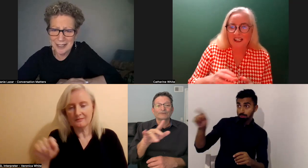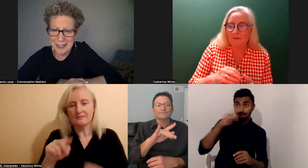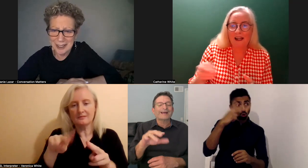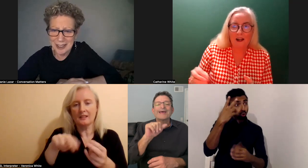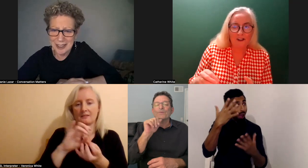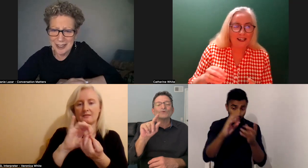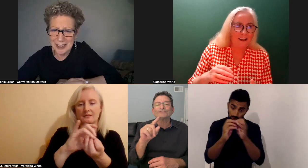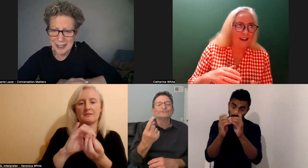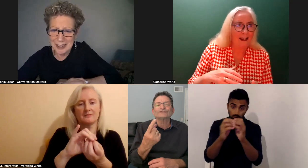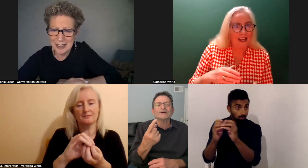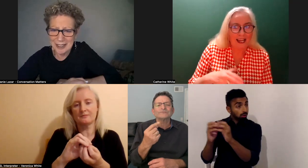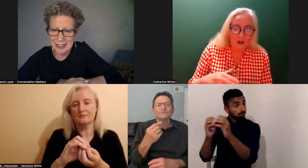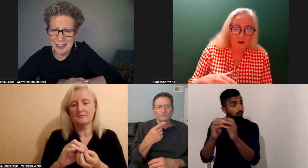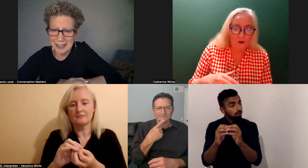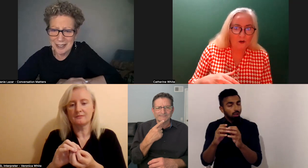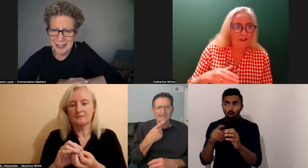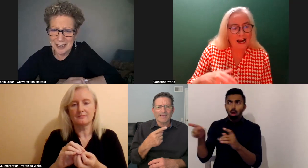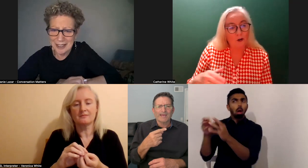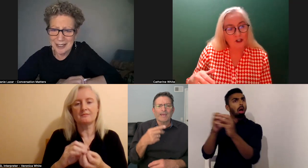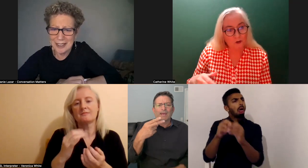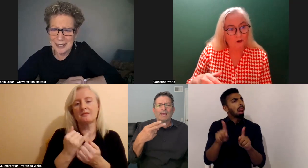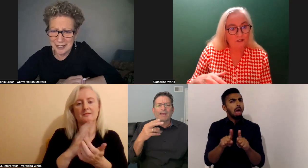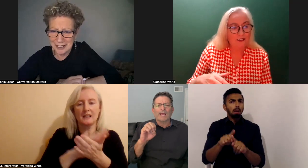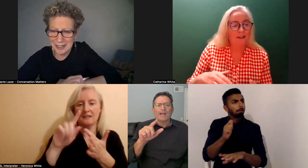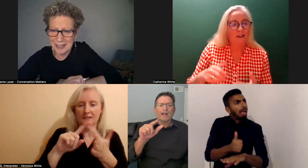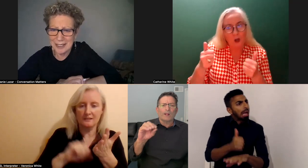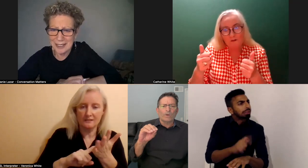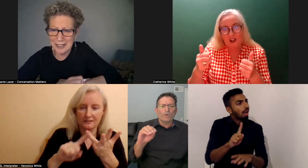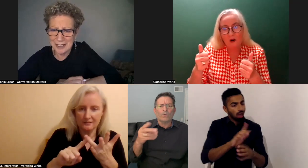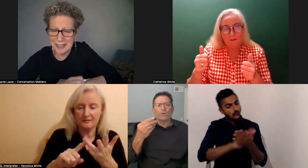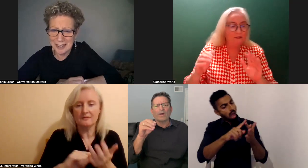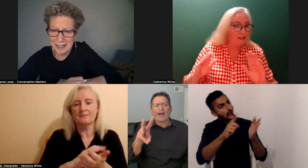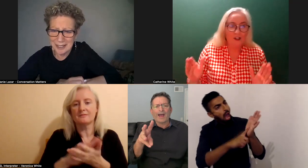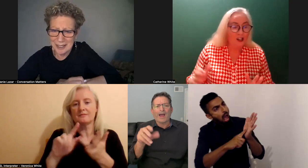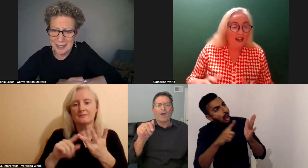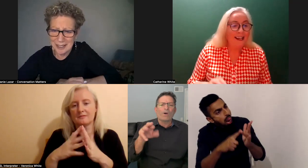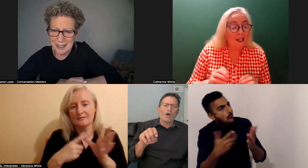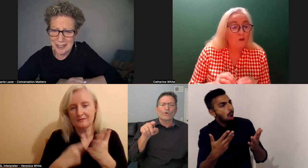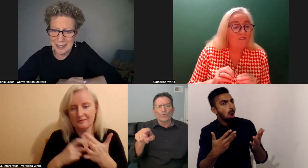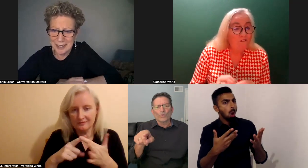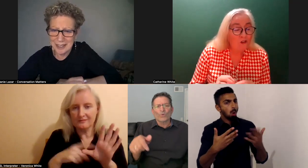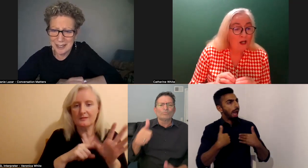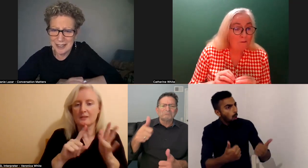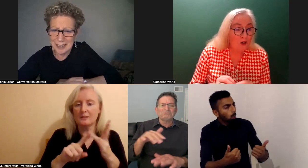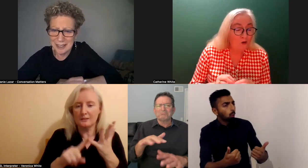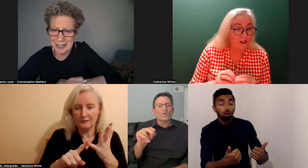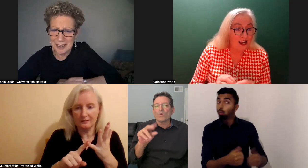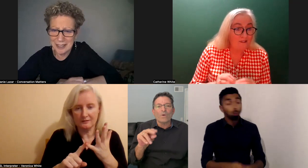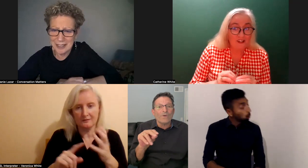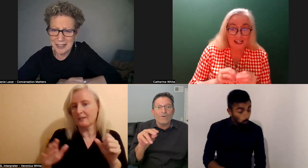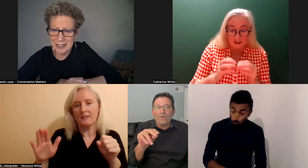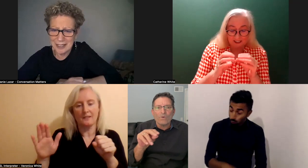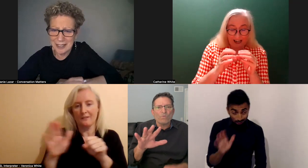say, spell out, hello, how are you, thumbs up. It was